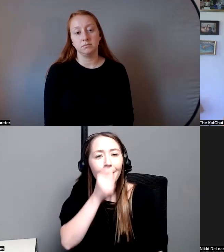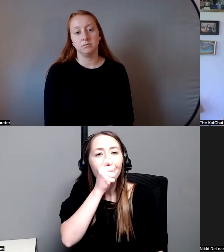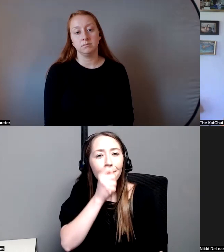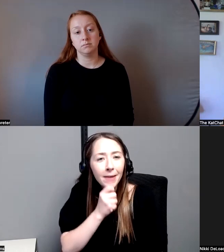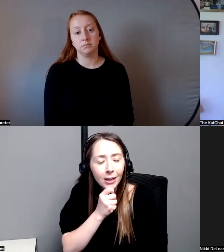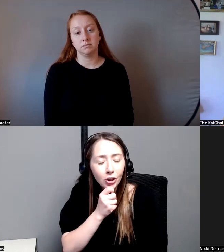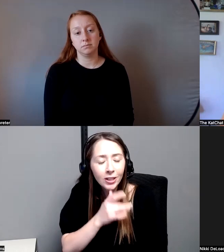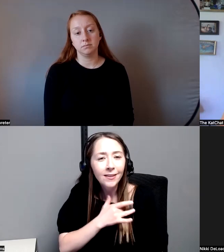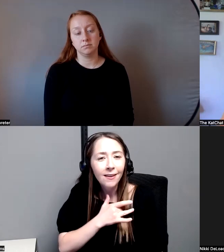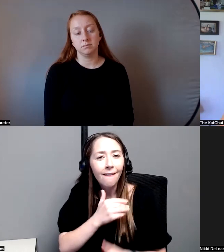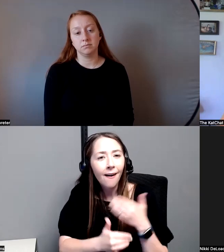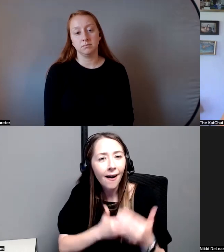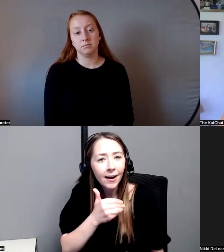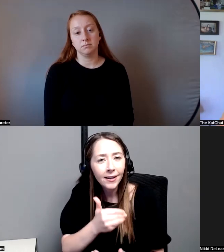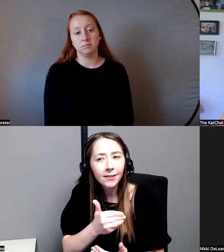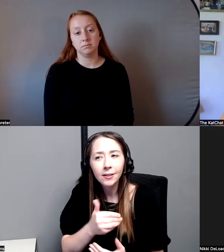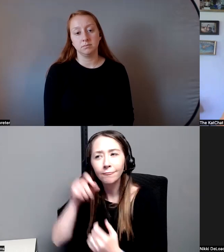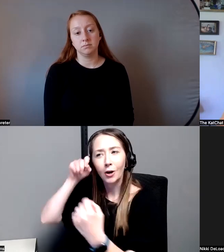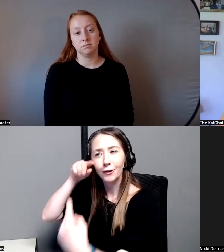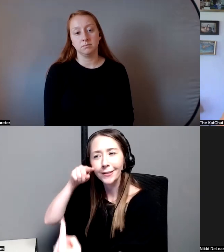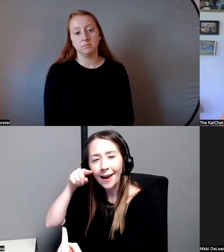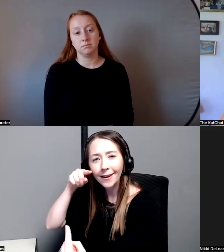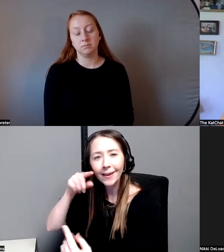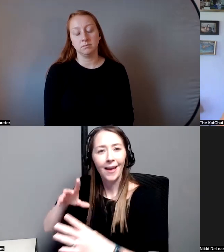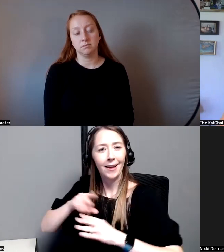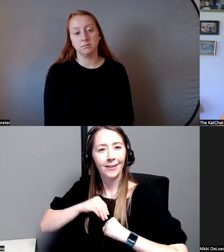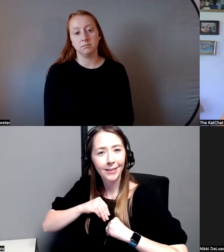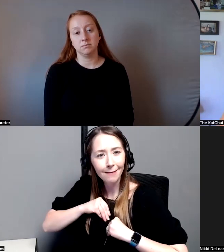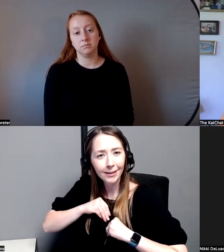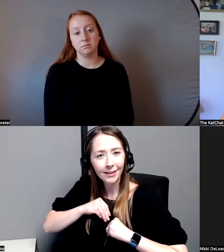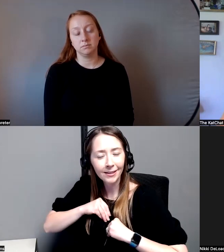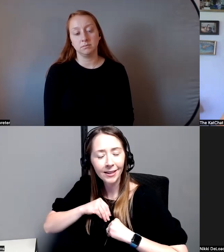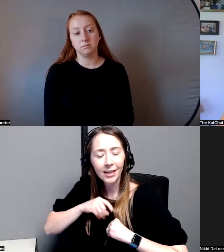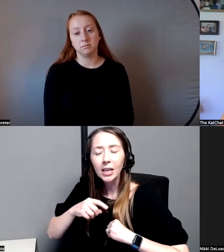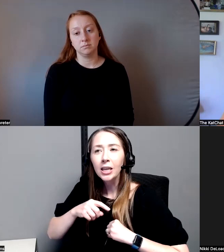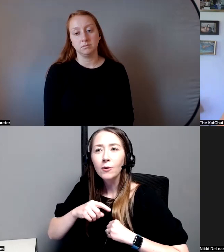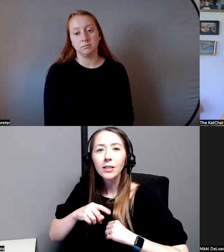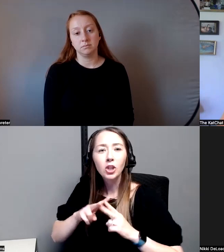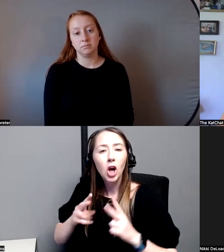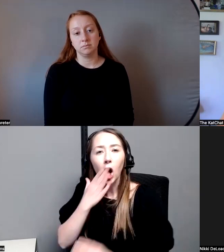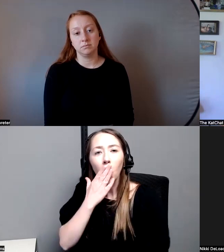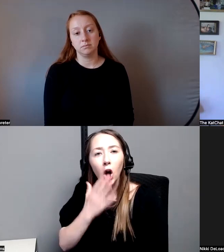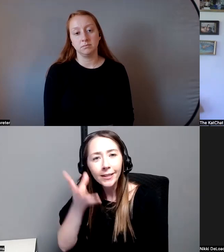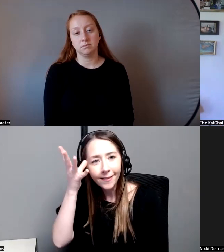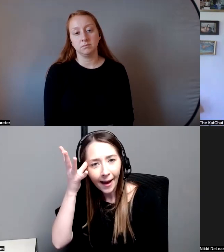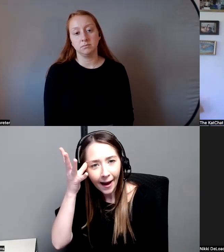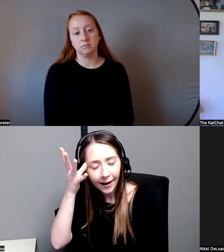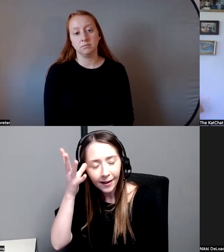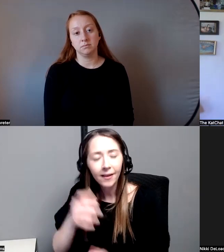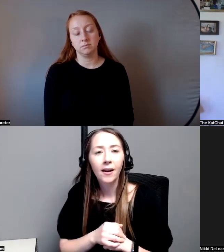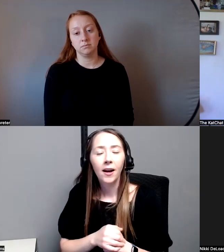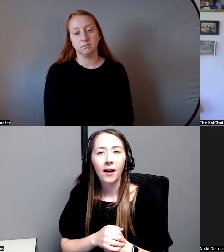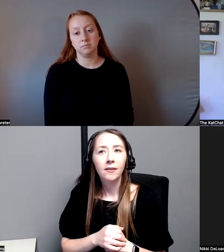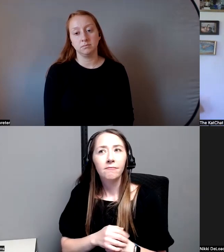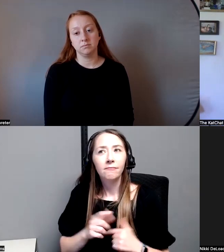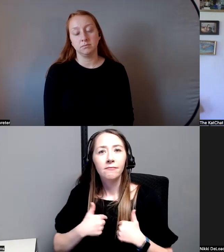kindness and understanding and acceptance. And he was such a good father that I was